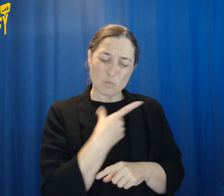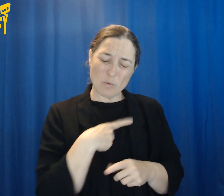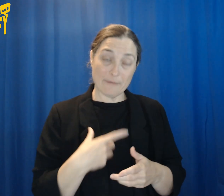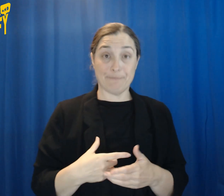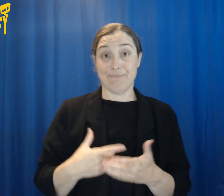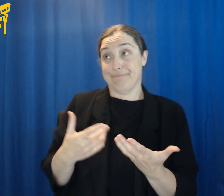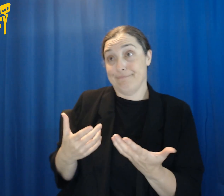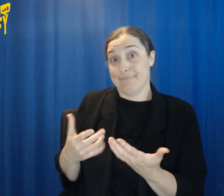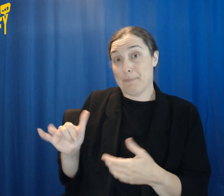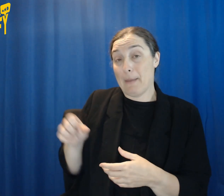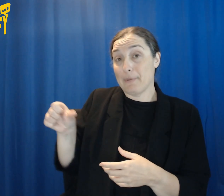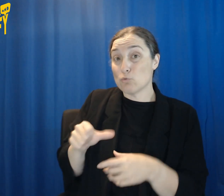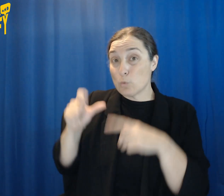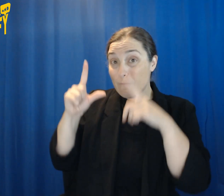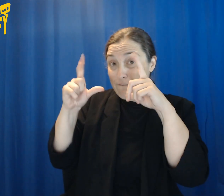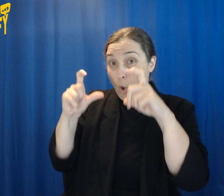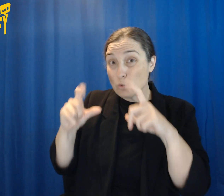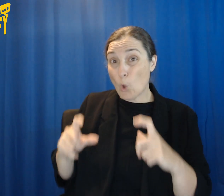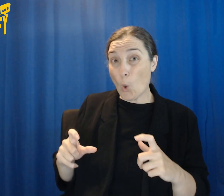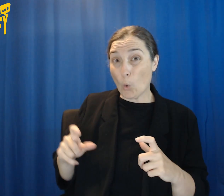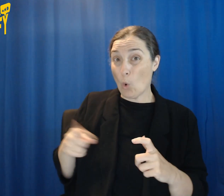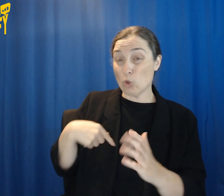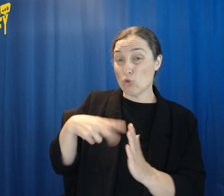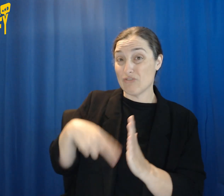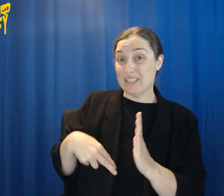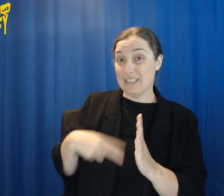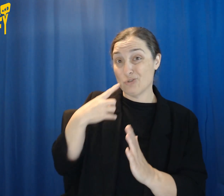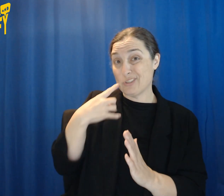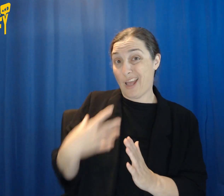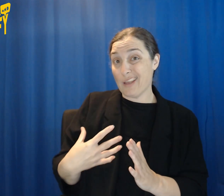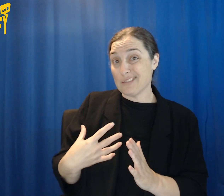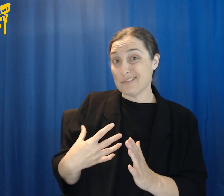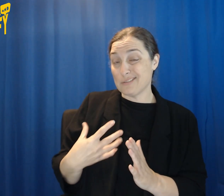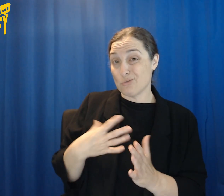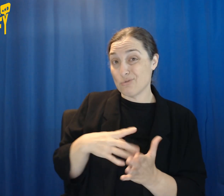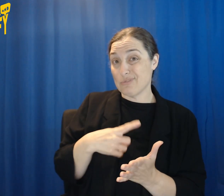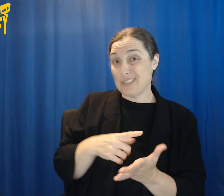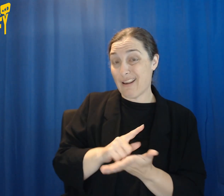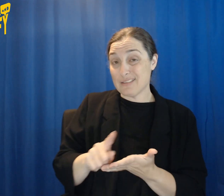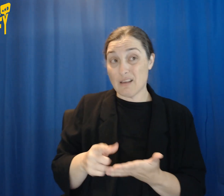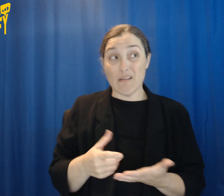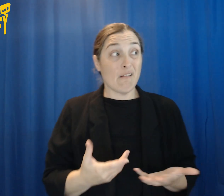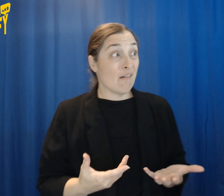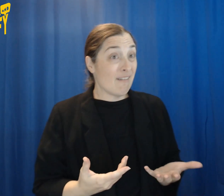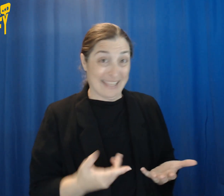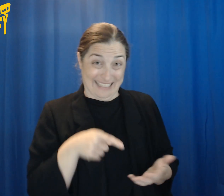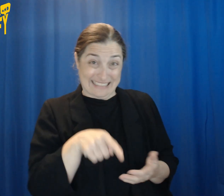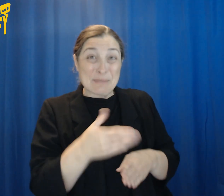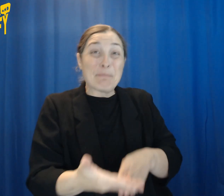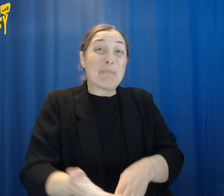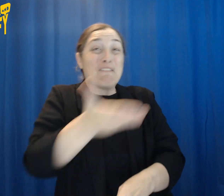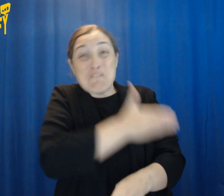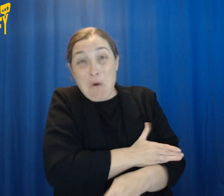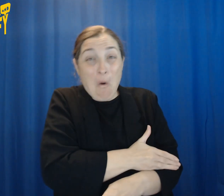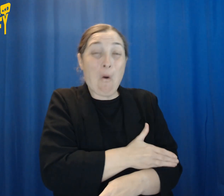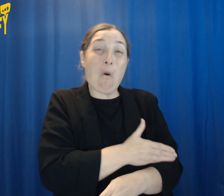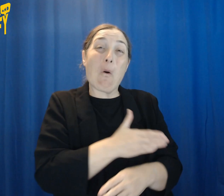photos of things that you read just in case you need them later on. They had it before camera phones were a thing. You have to understand